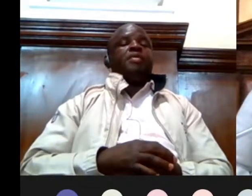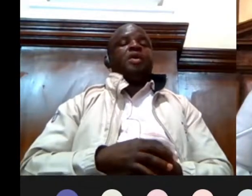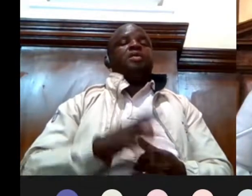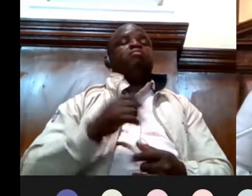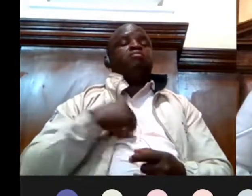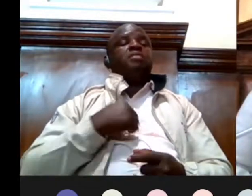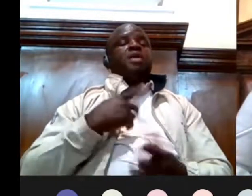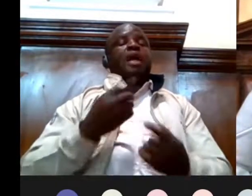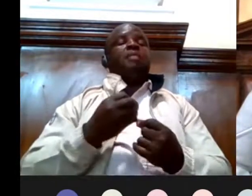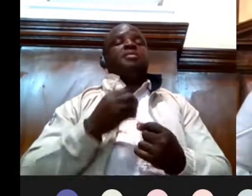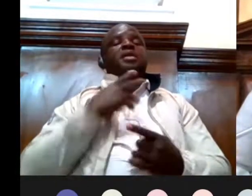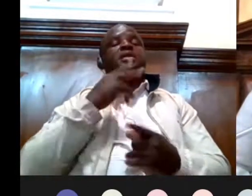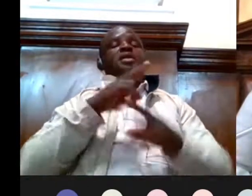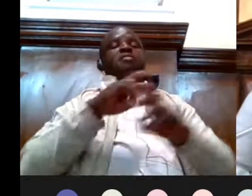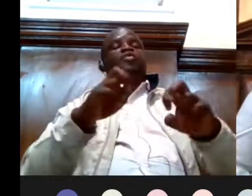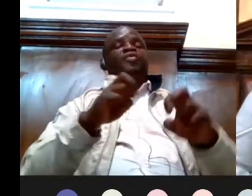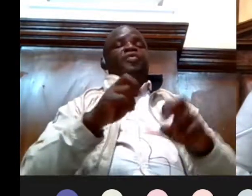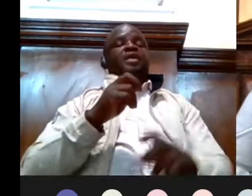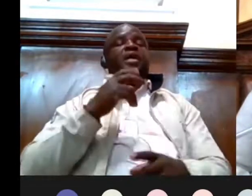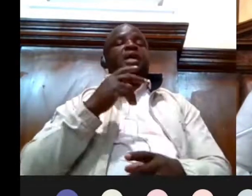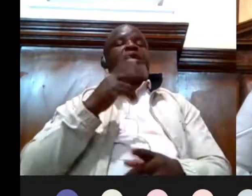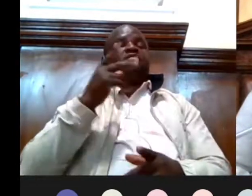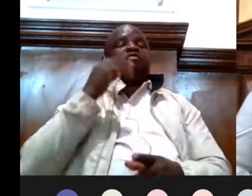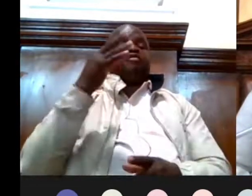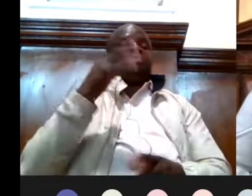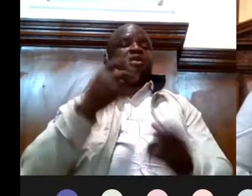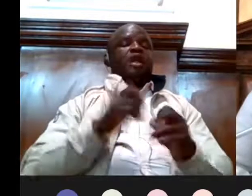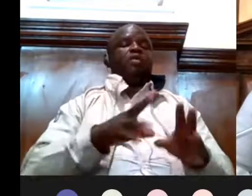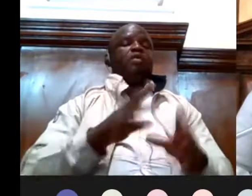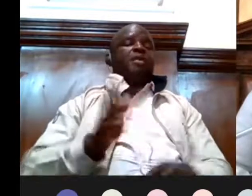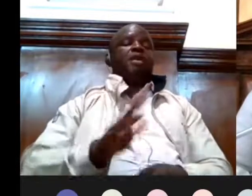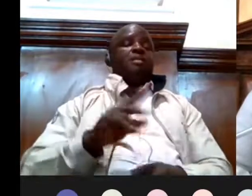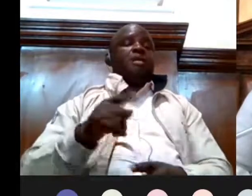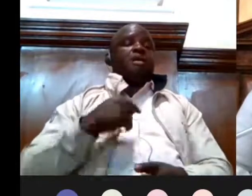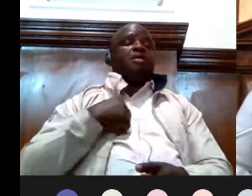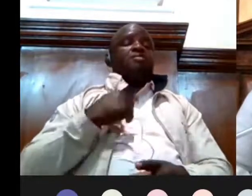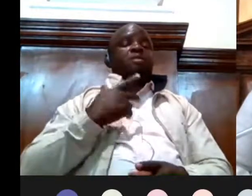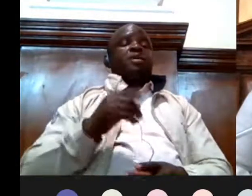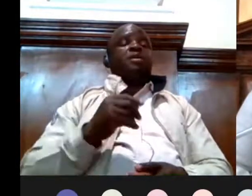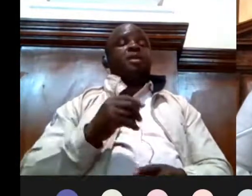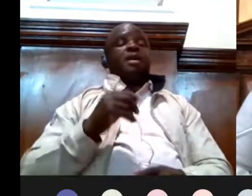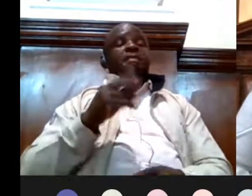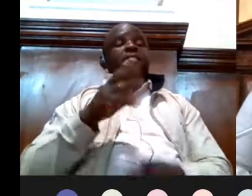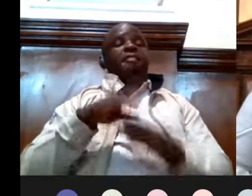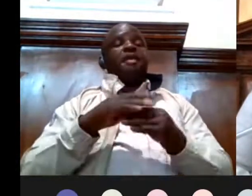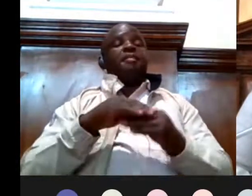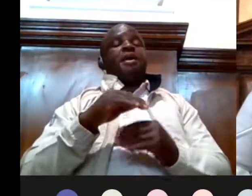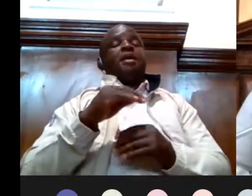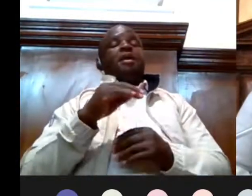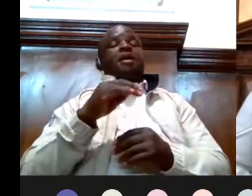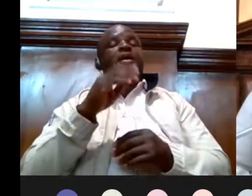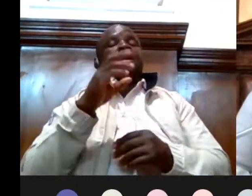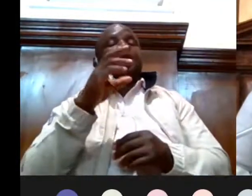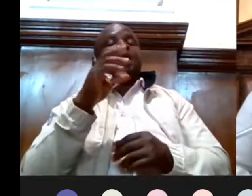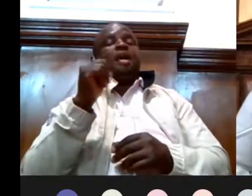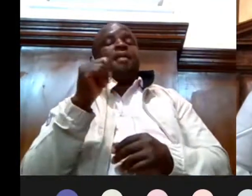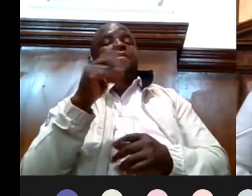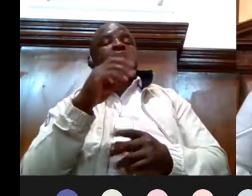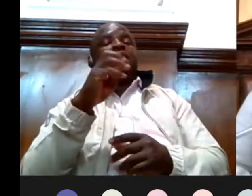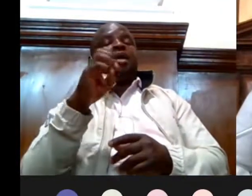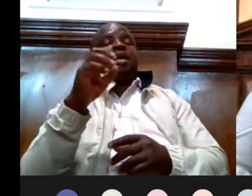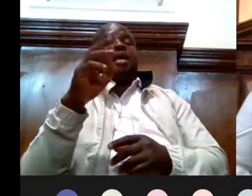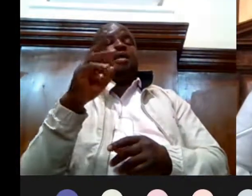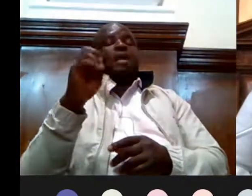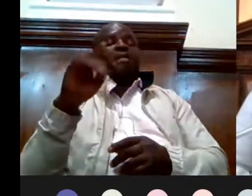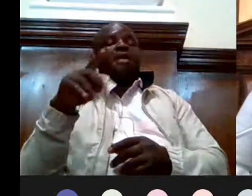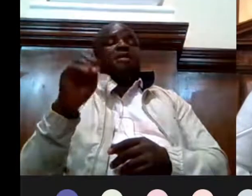I'm not the future teller, but it's near to some of you here, like here. Honorable Kabata arrested for something. You